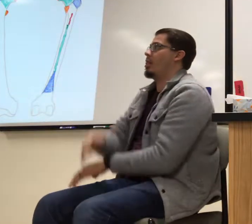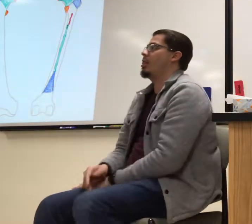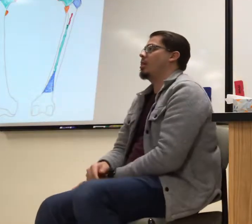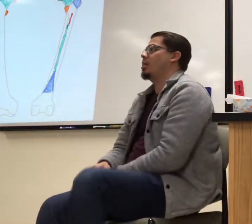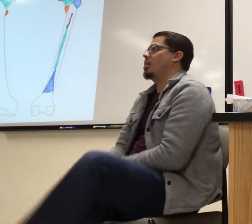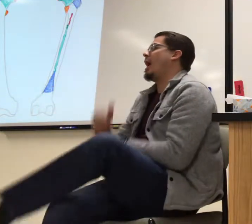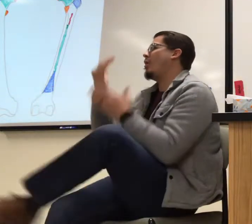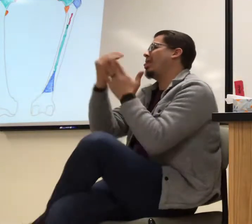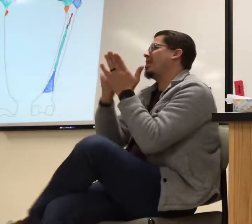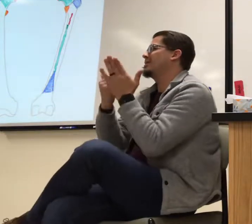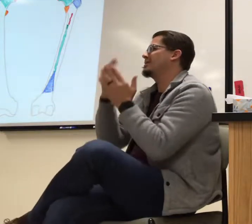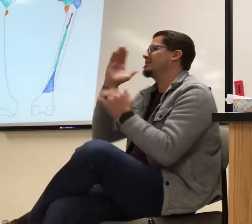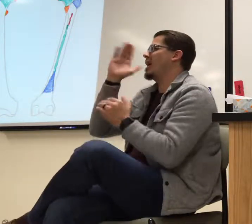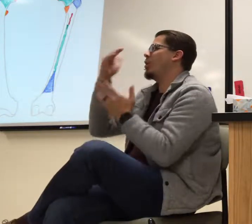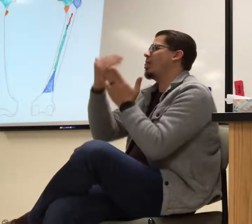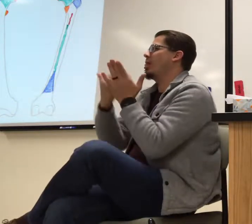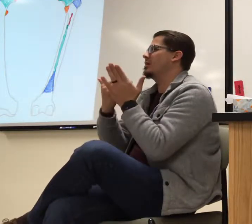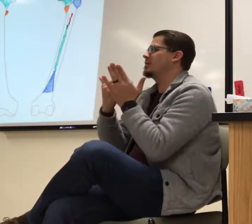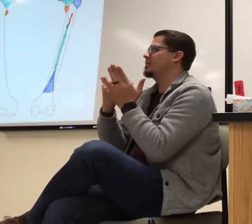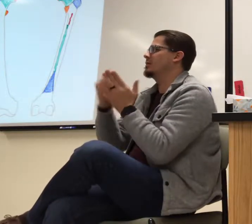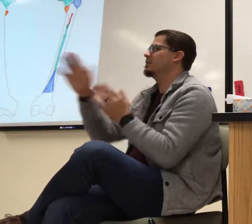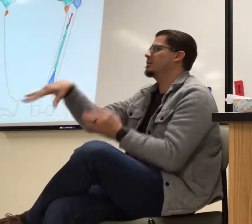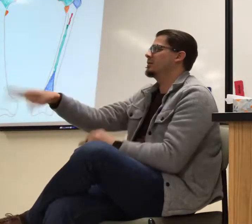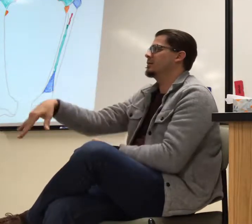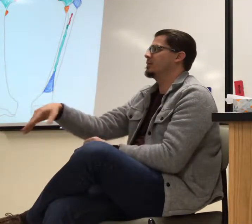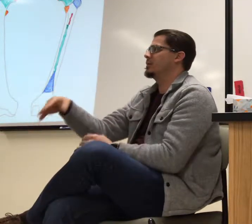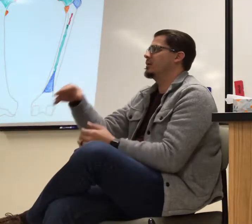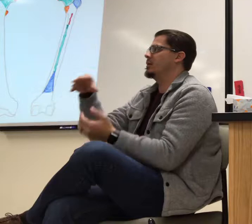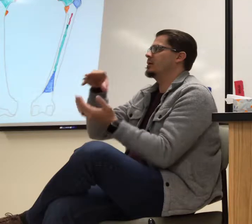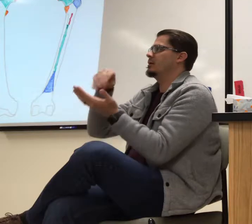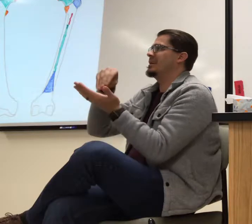let me just list them for now. I'll show them to you later.